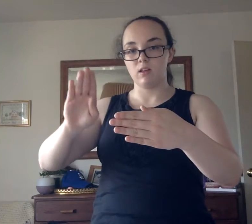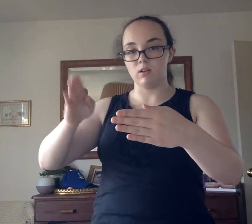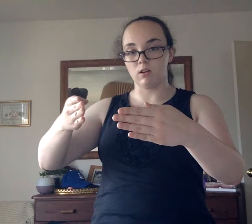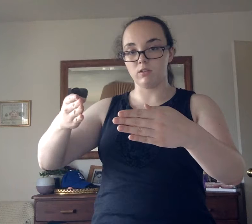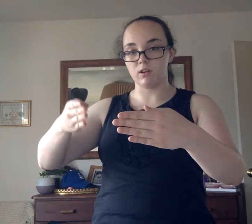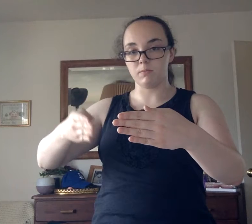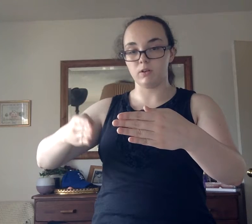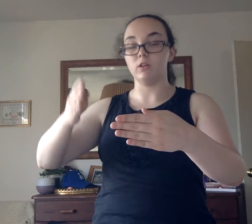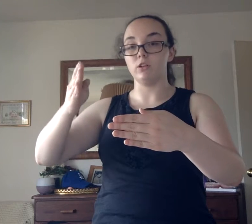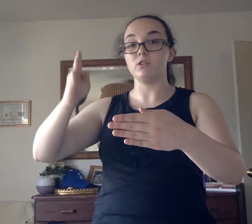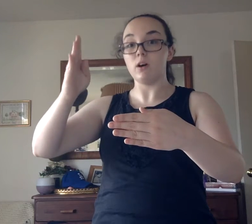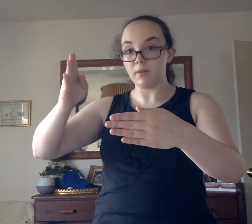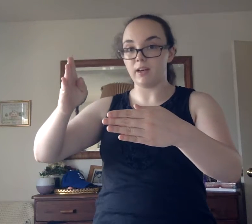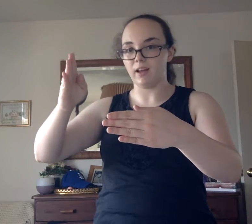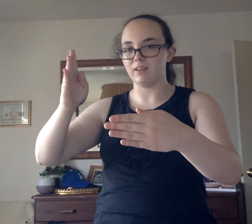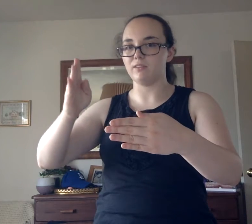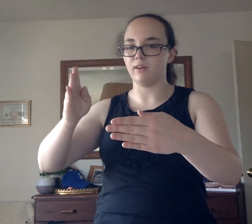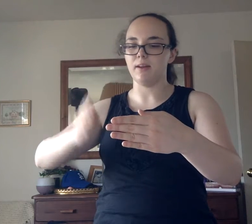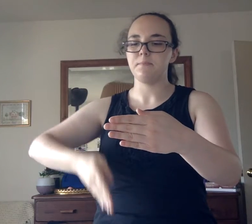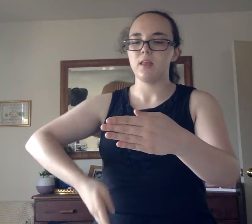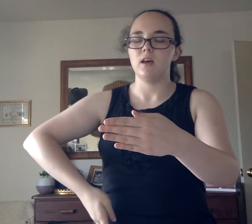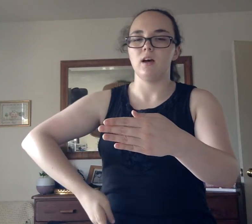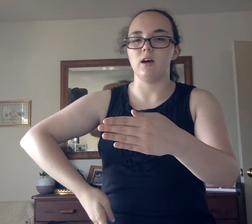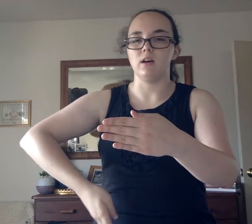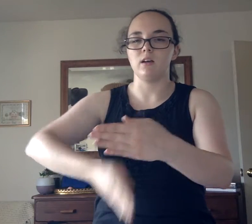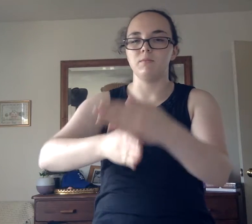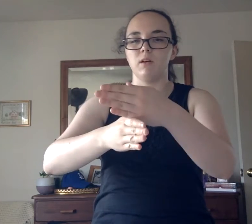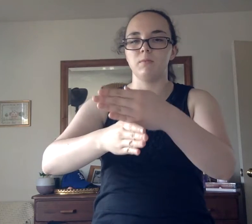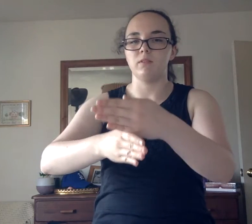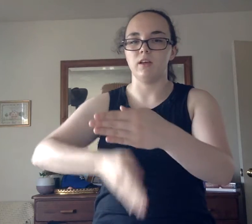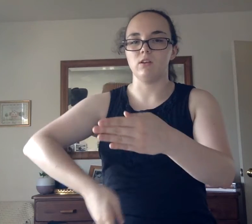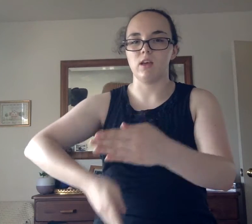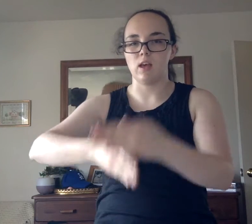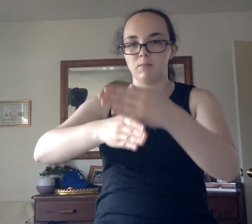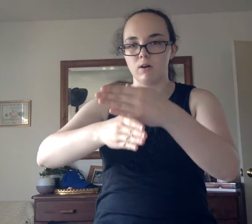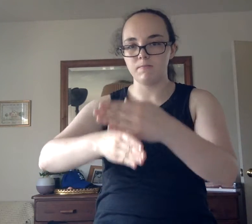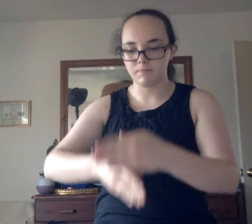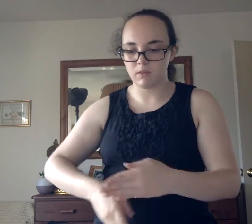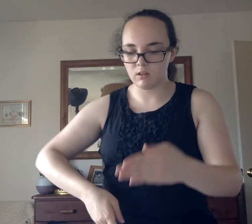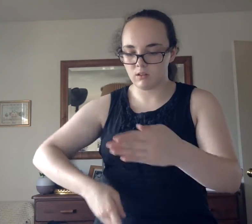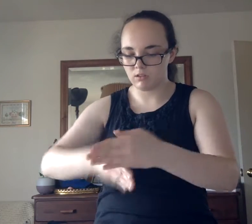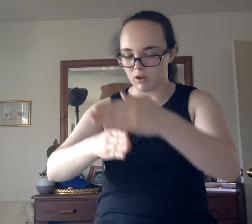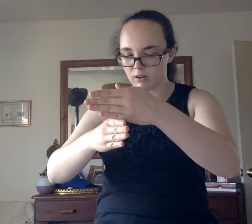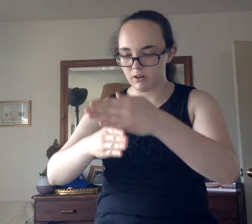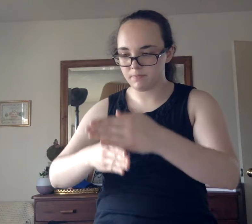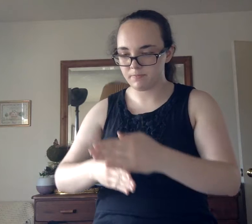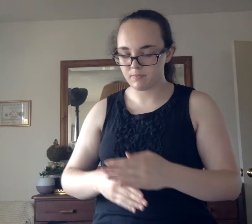Your dominant hand, comes up like you're kicking a ball. Soccer.